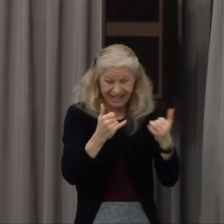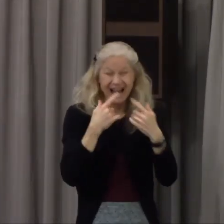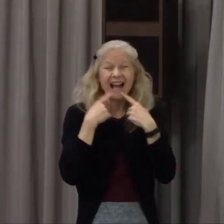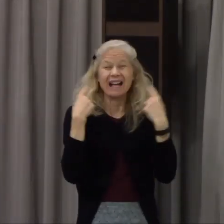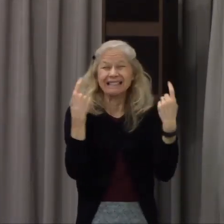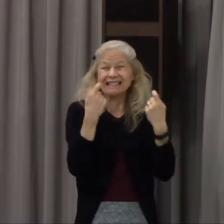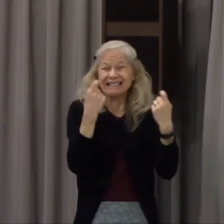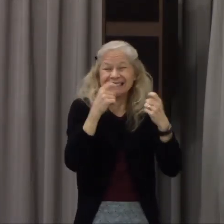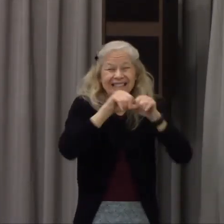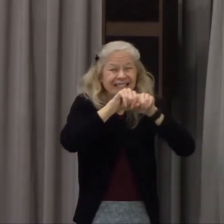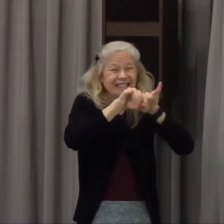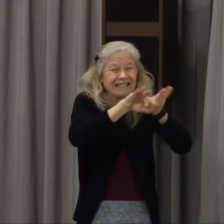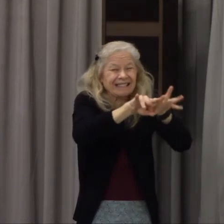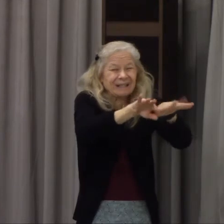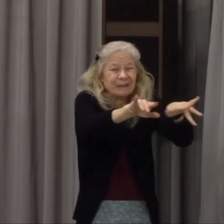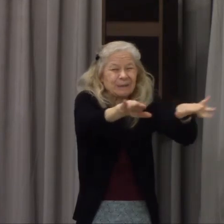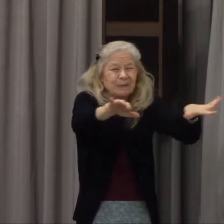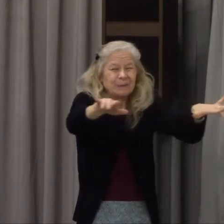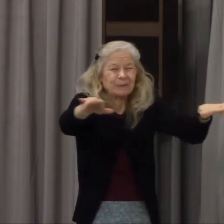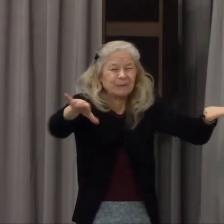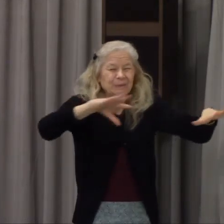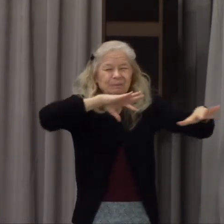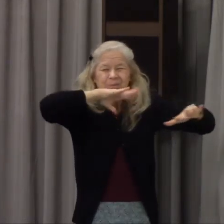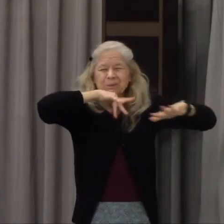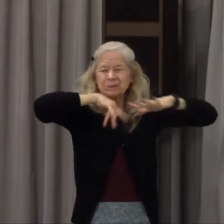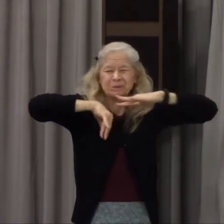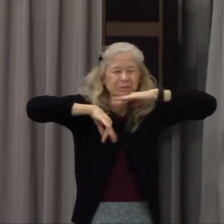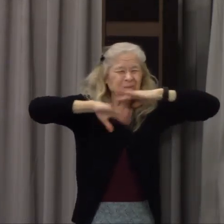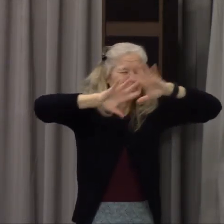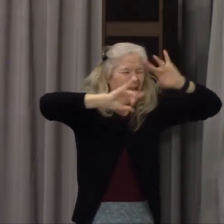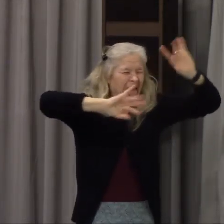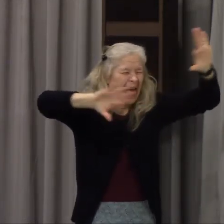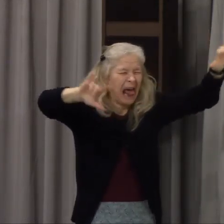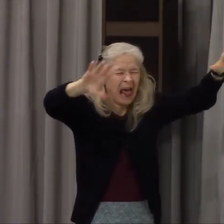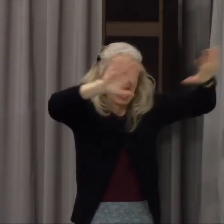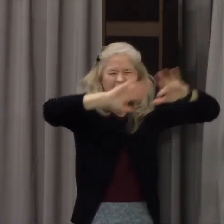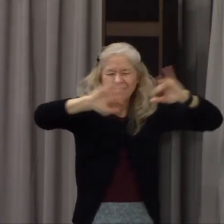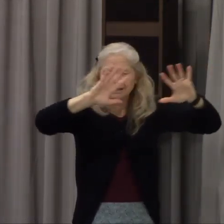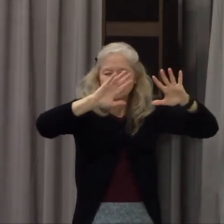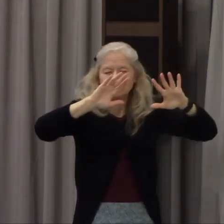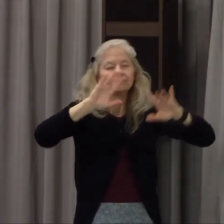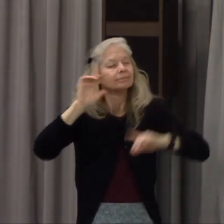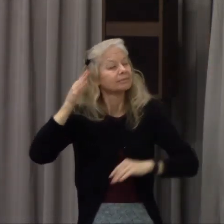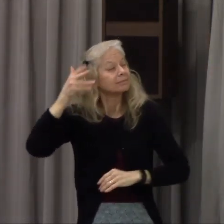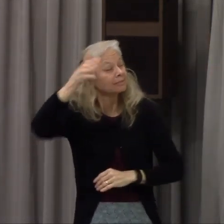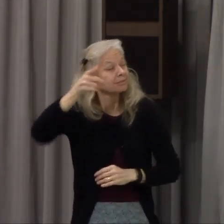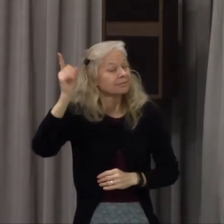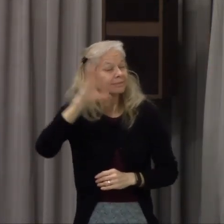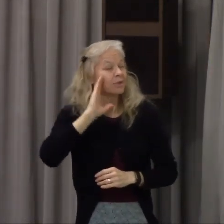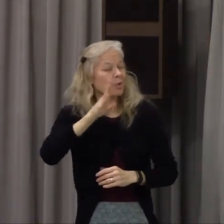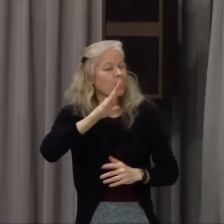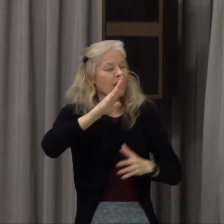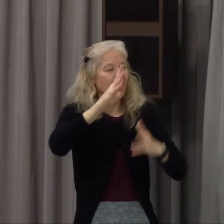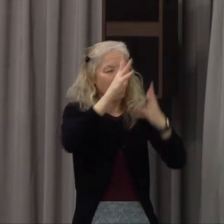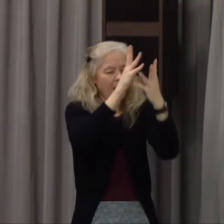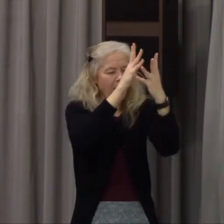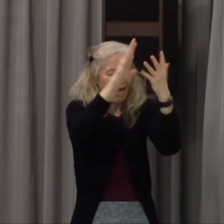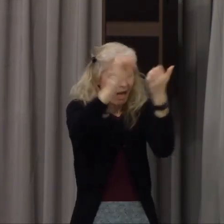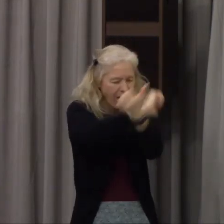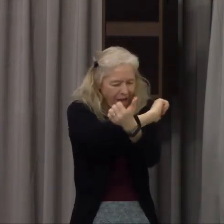make a new universe from this one after you have melted it down. New heavens, a new earth,